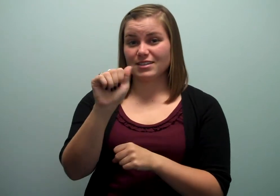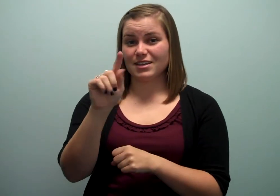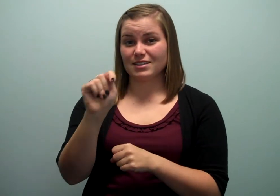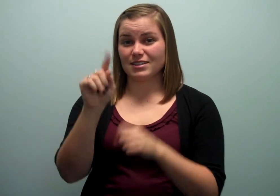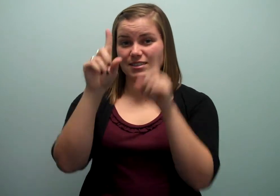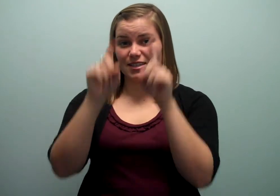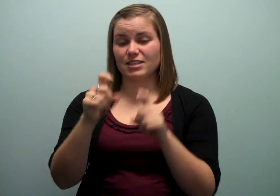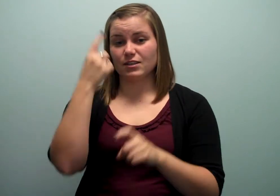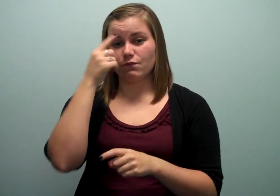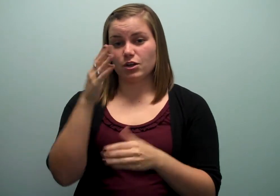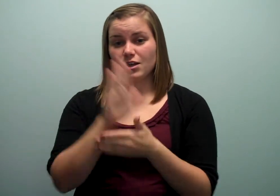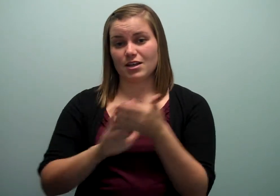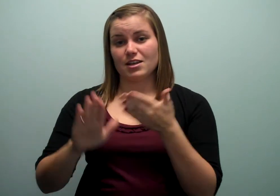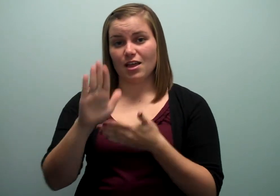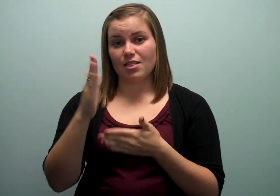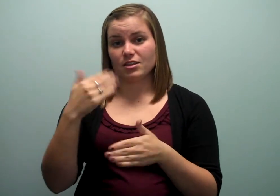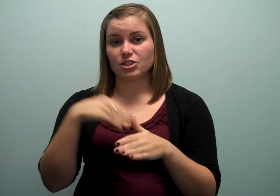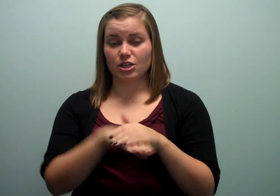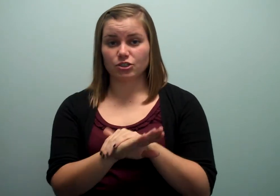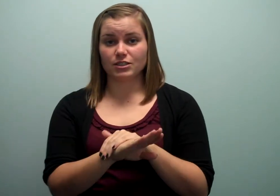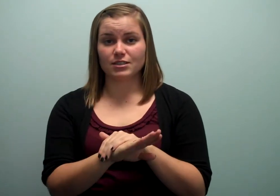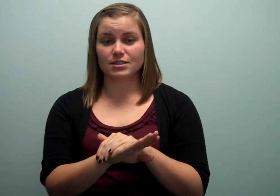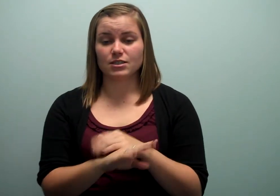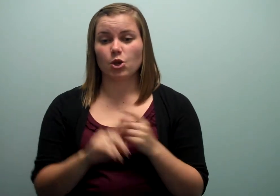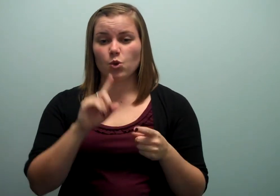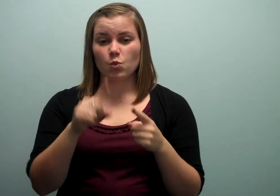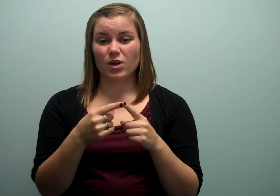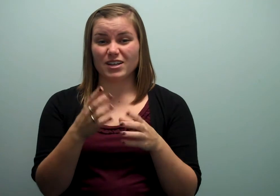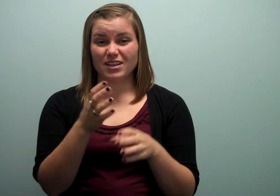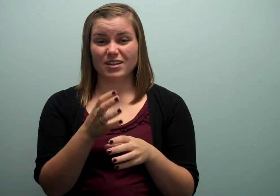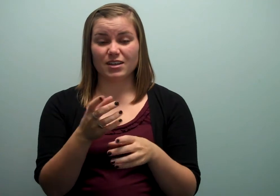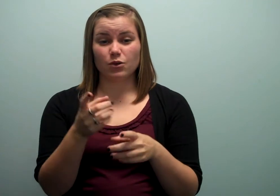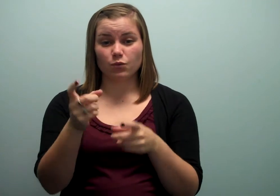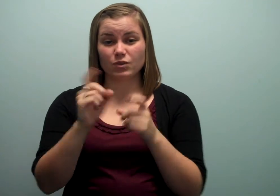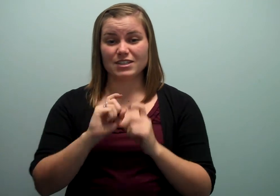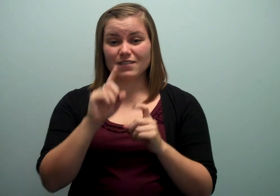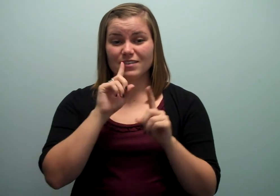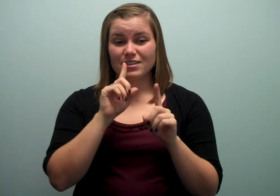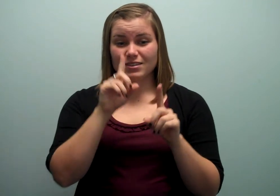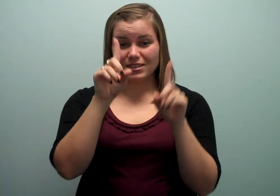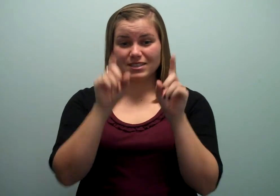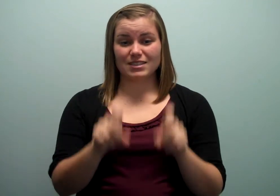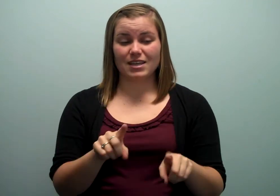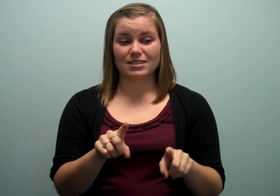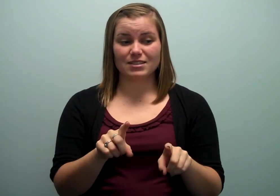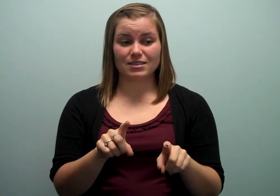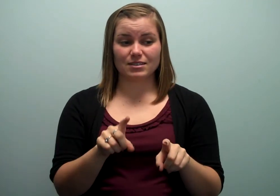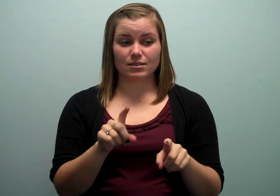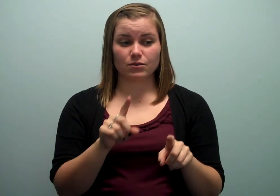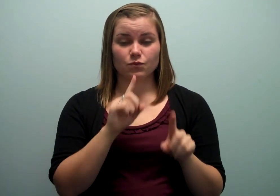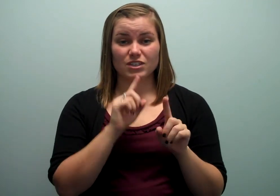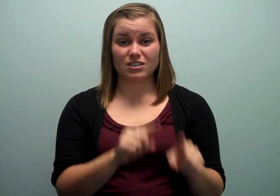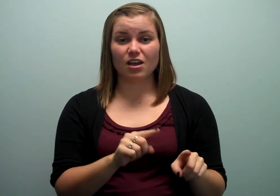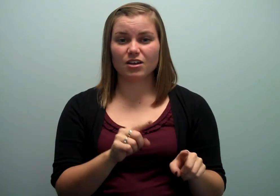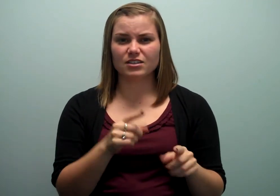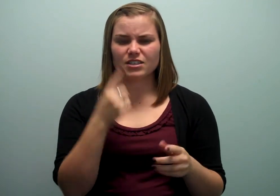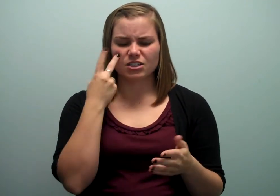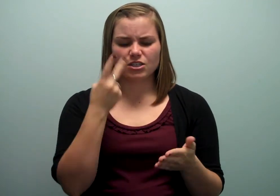procedures. When he received his test scores back, he saw the number 98 on the paper. Well, he was quite